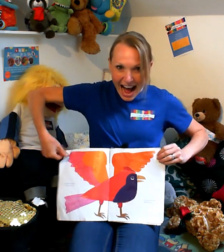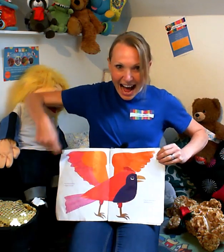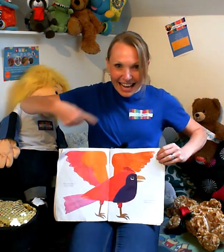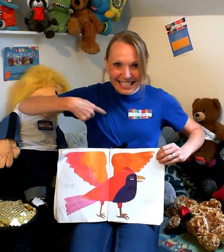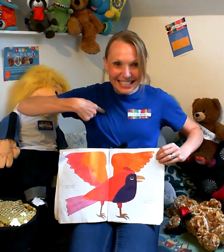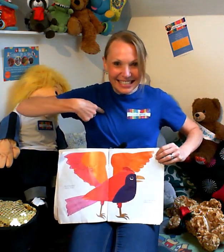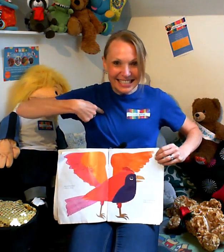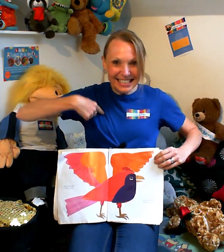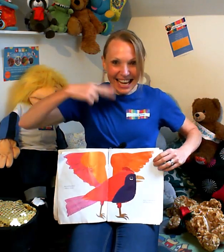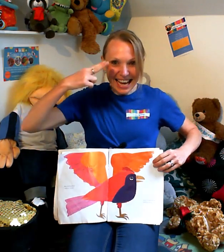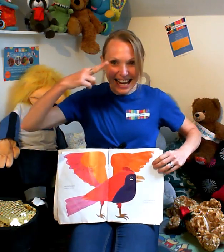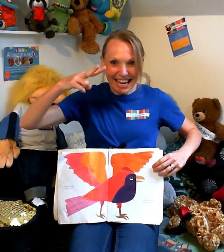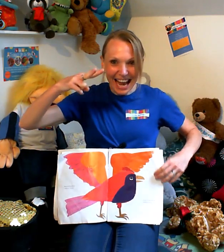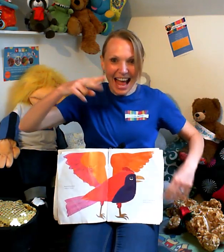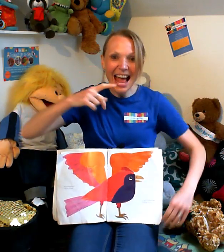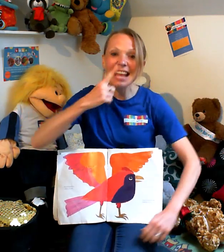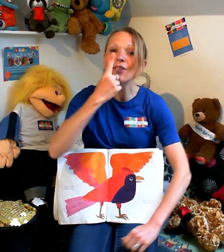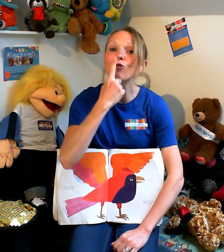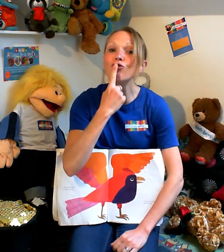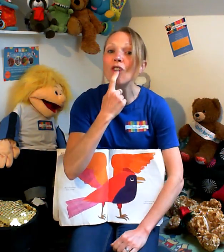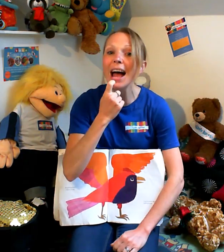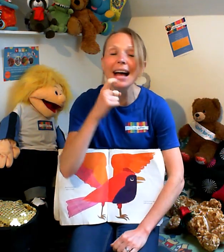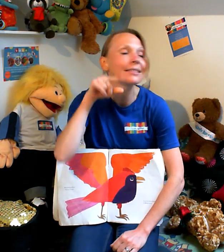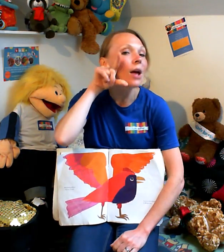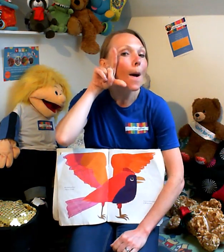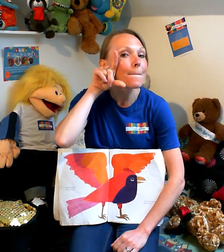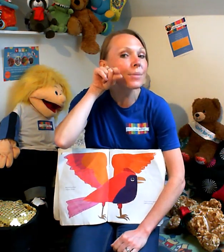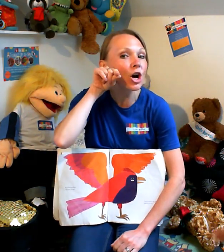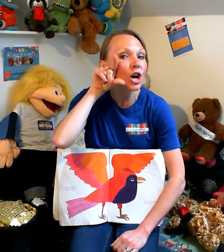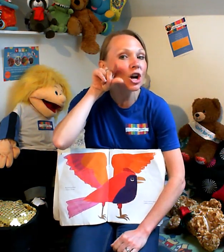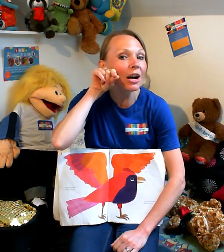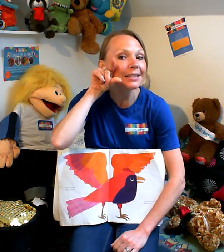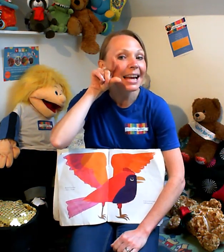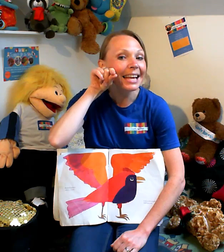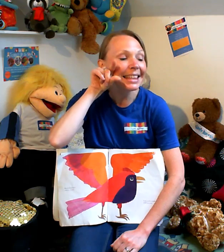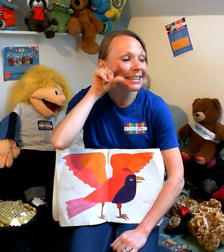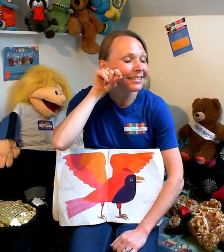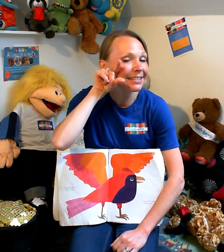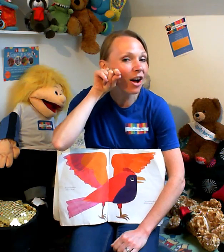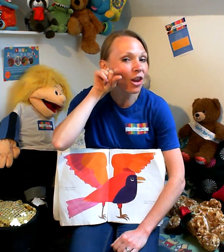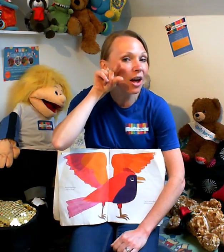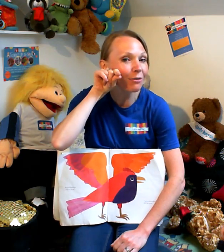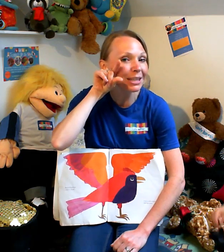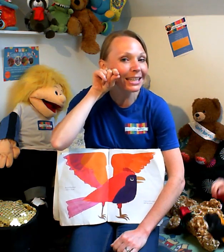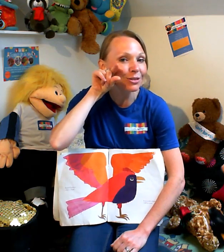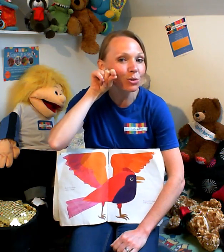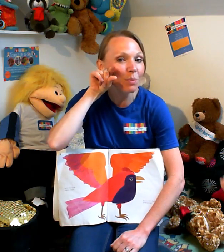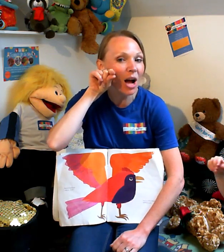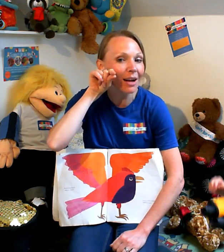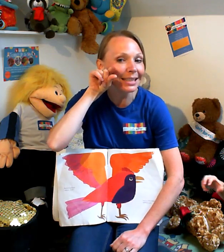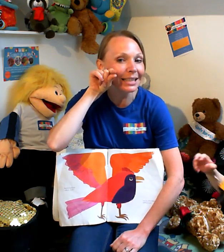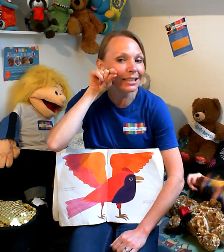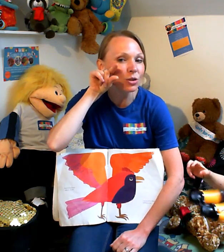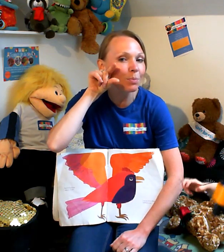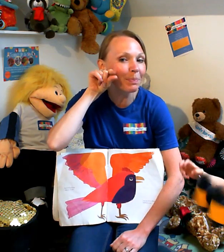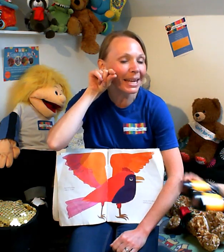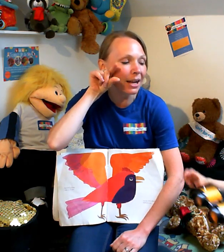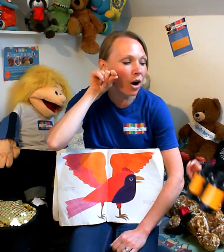I see a red bird. This is our lovely little bird, a little beak on